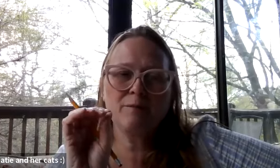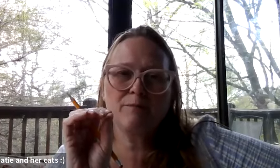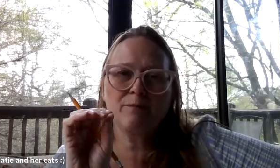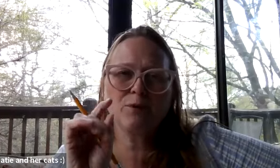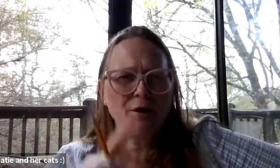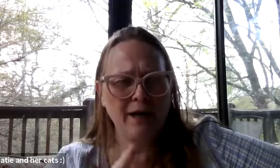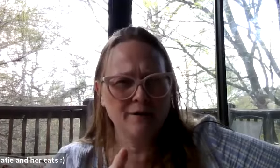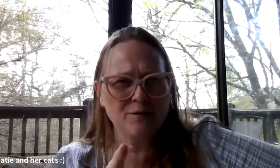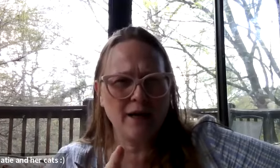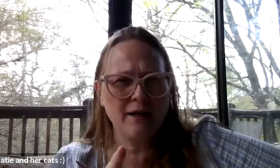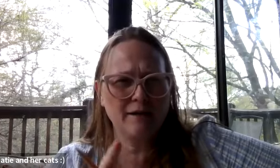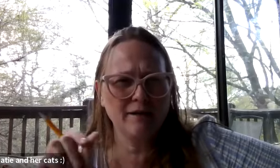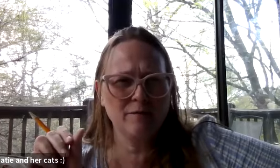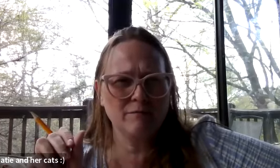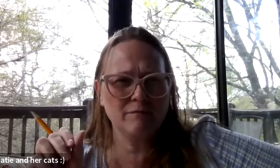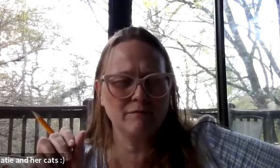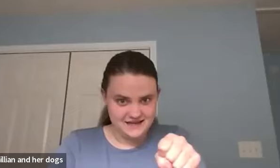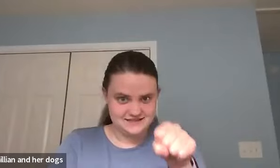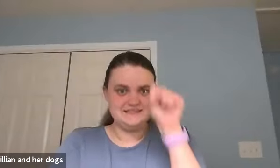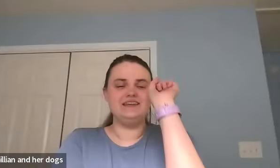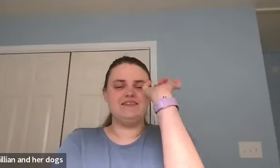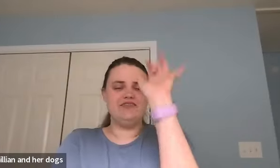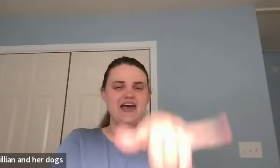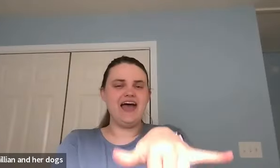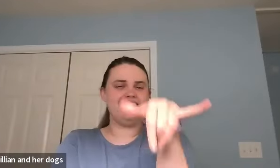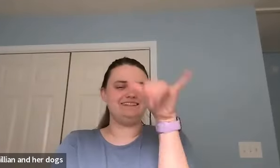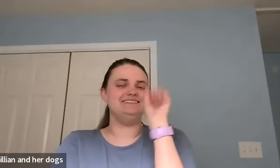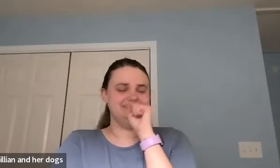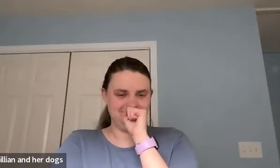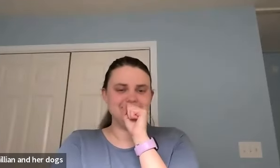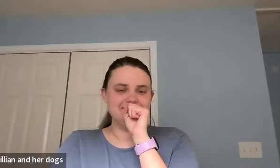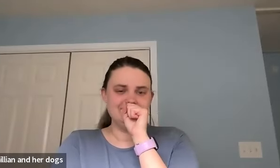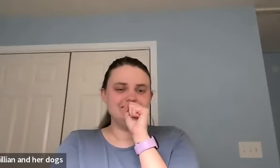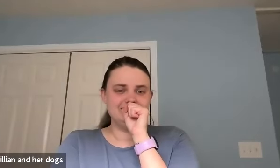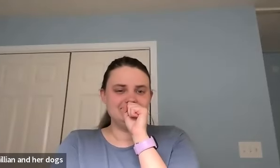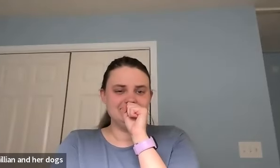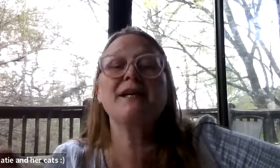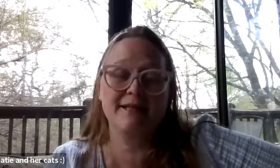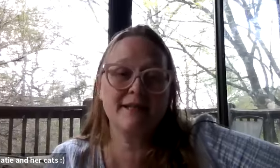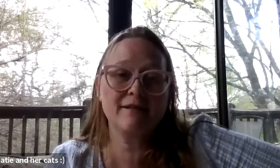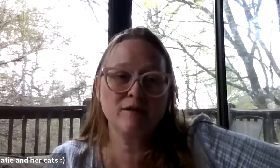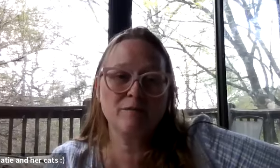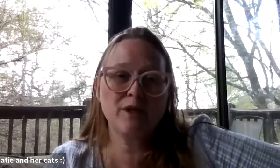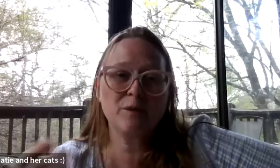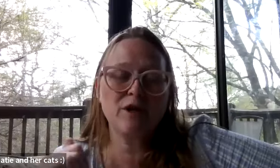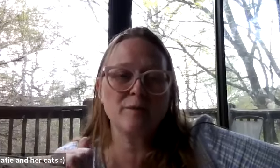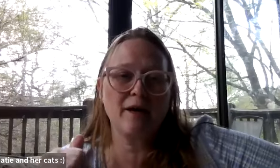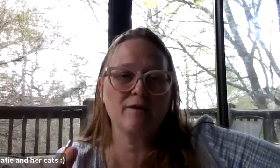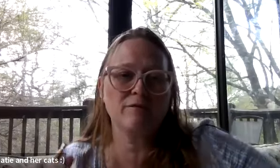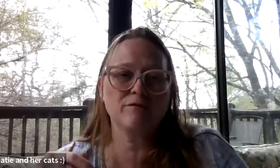did pronouns, right? And then yes, then that. family, and then places, because we Yes. talked And then about